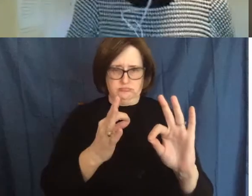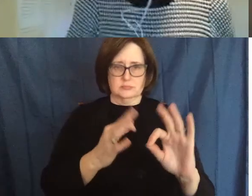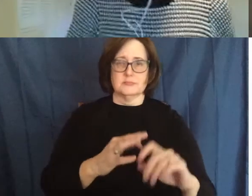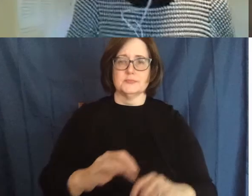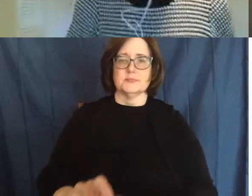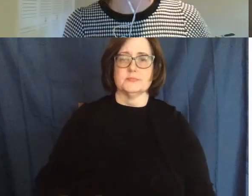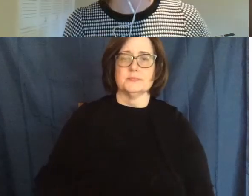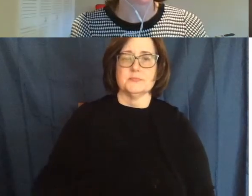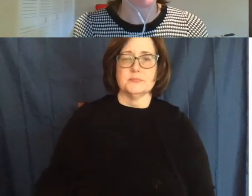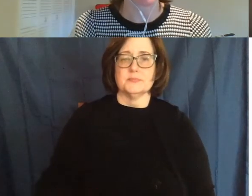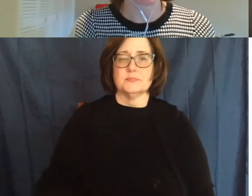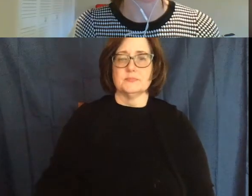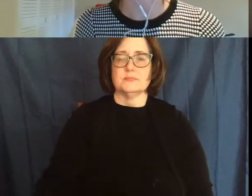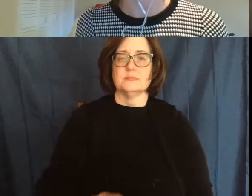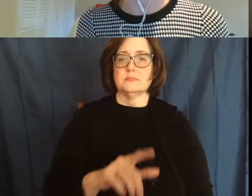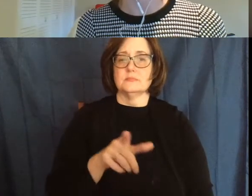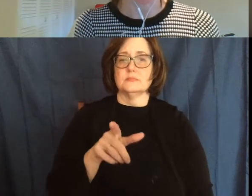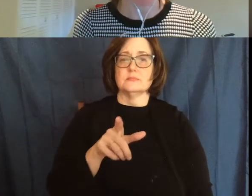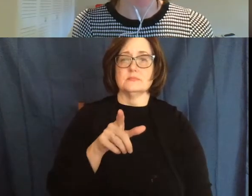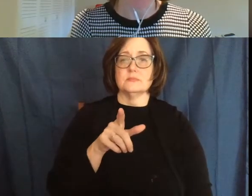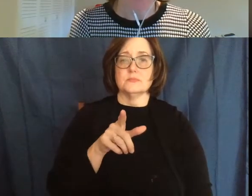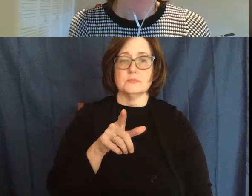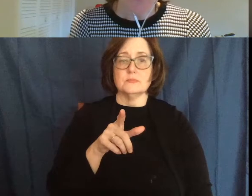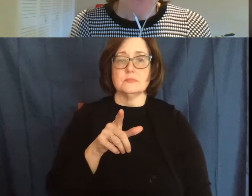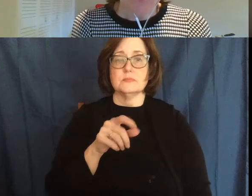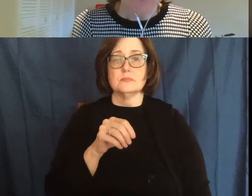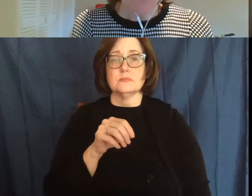Wonderful. Thank you so much, Brisida and Alisa.